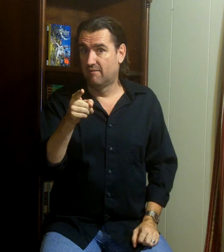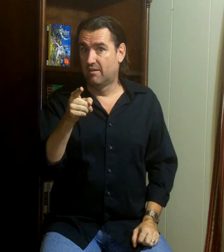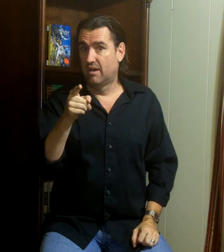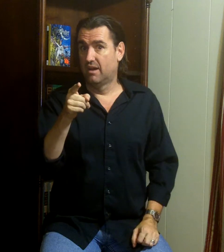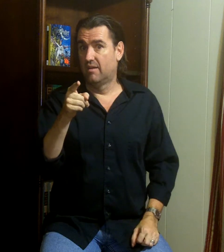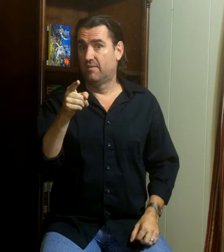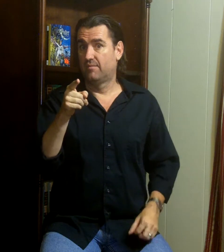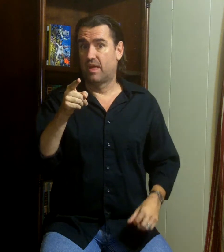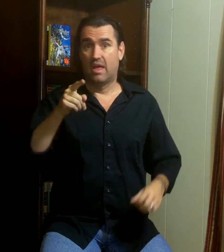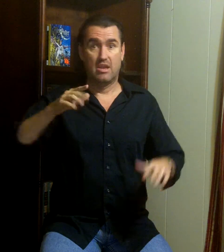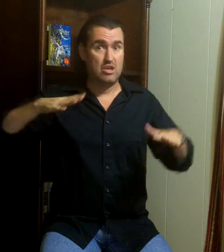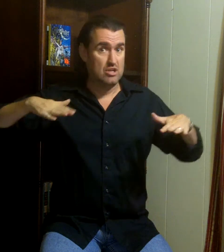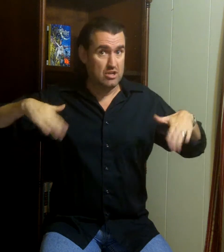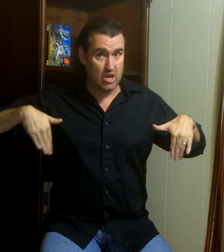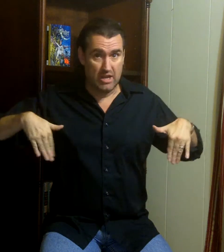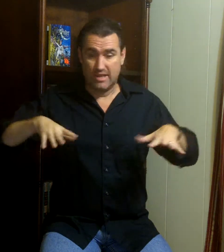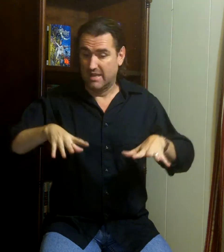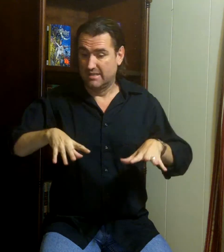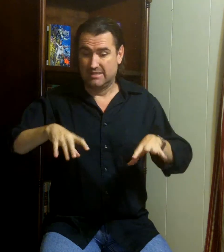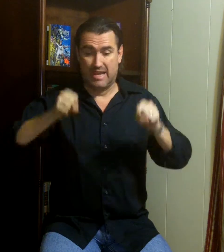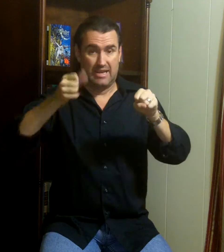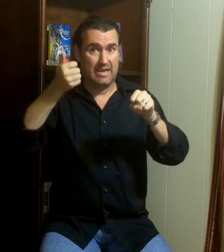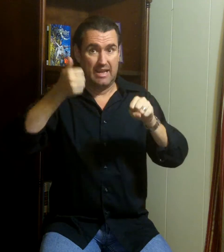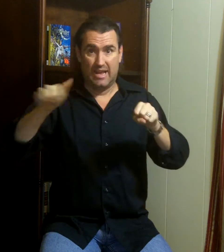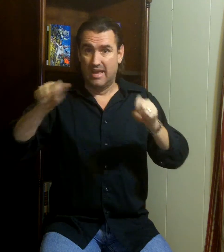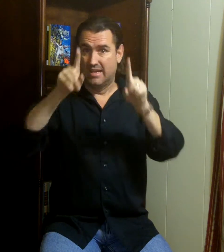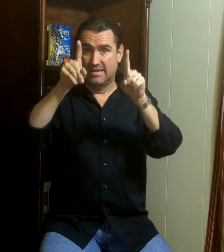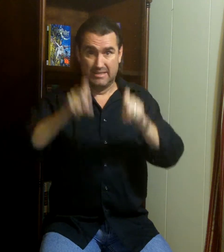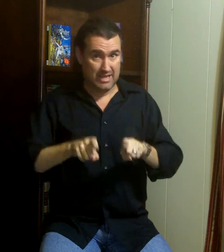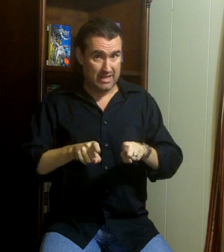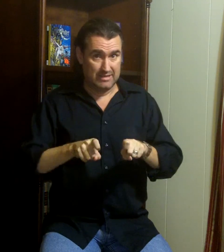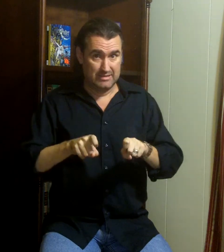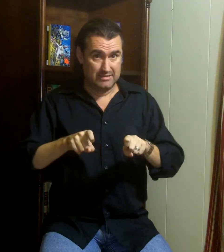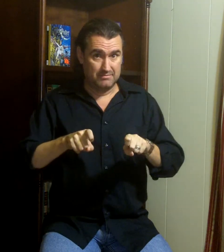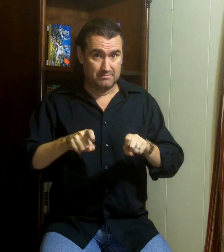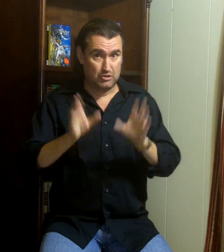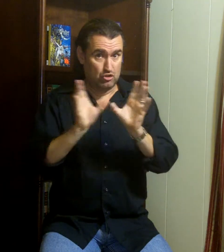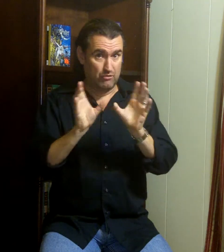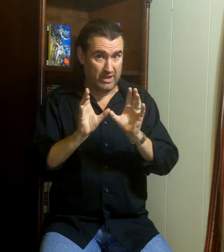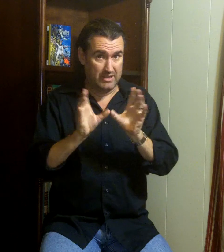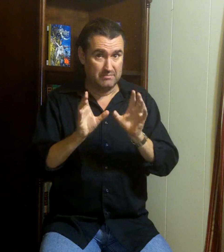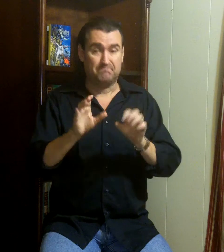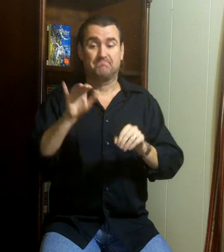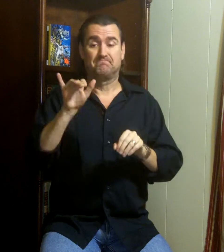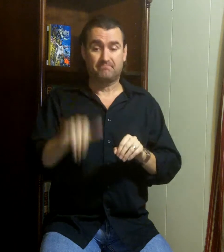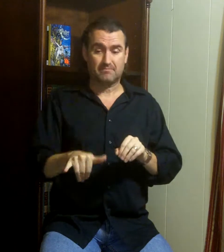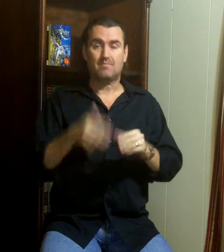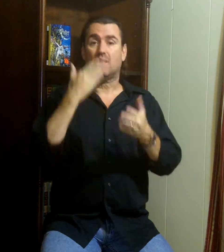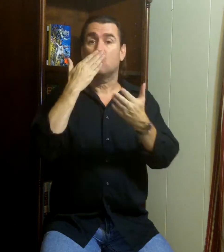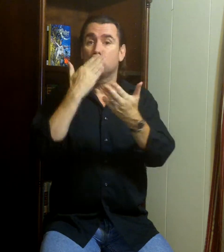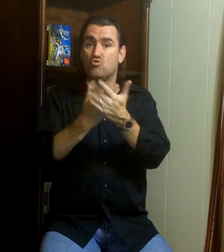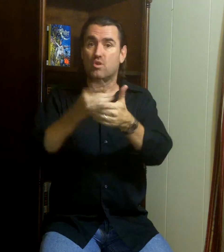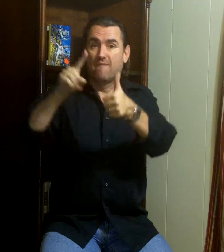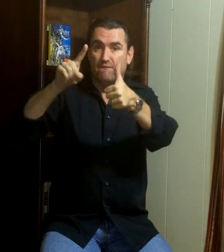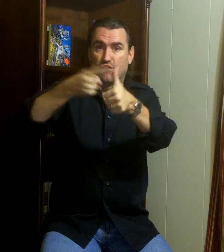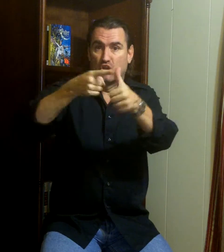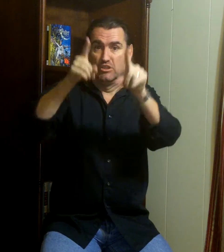any certification evaluation system, this is certainly a good one to start with. It's probably, it's not